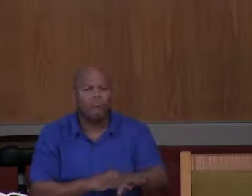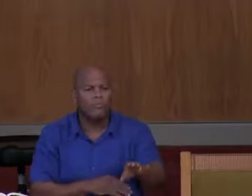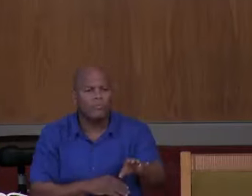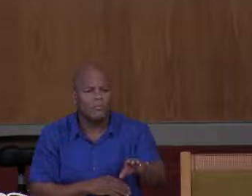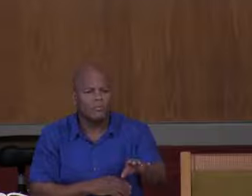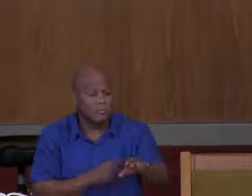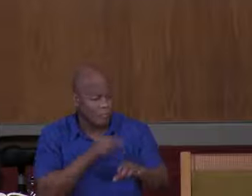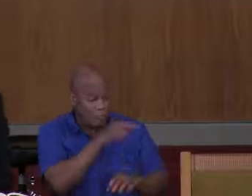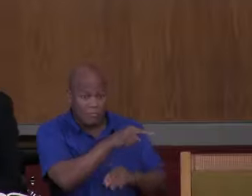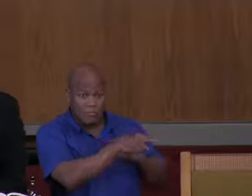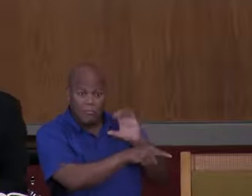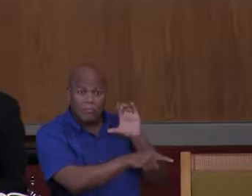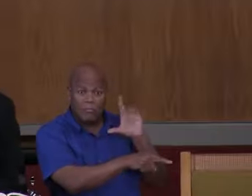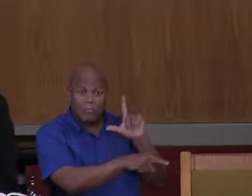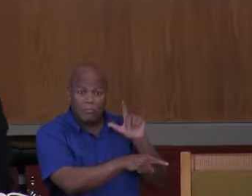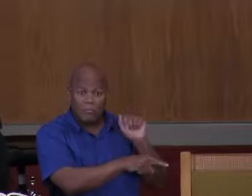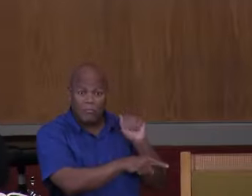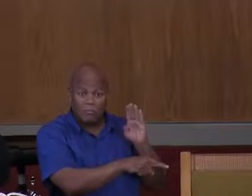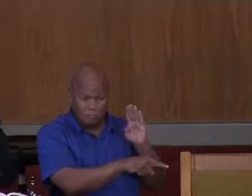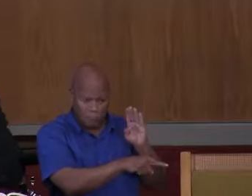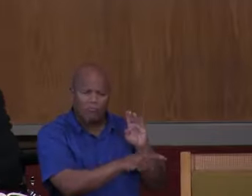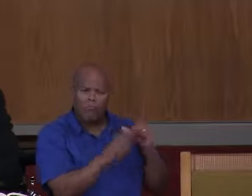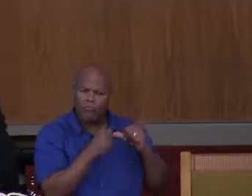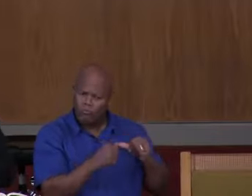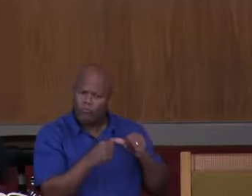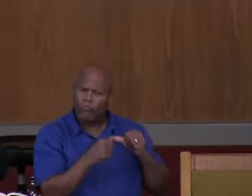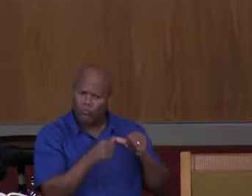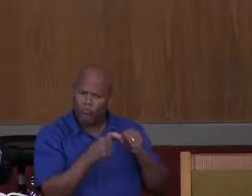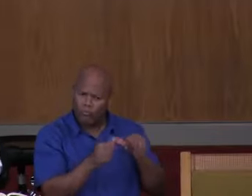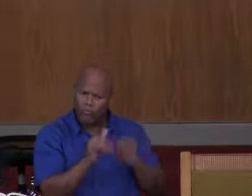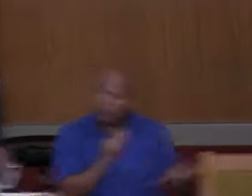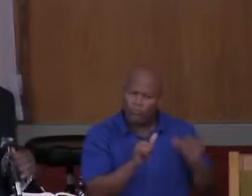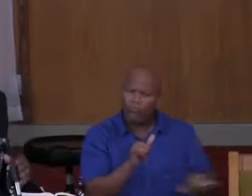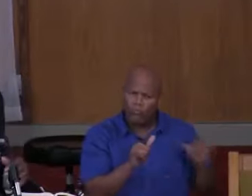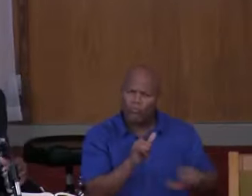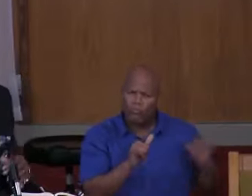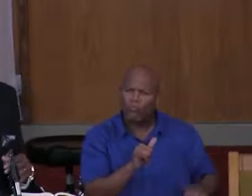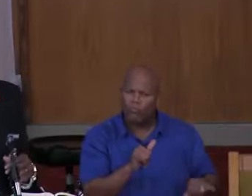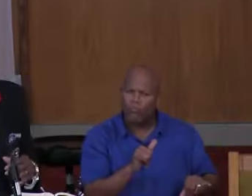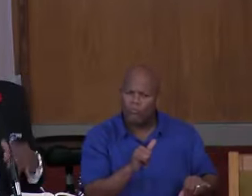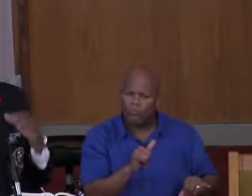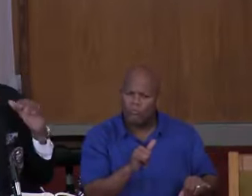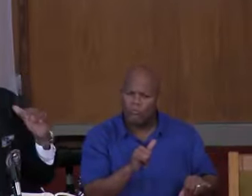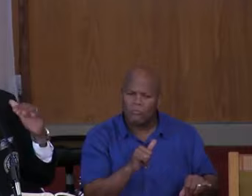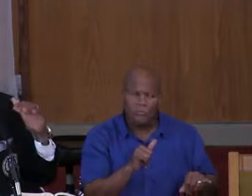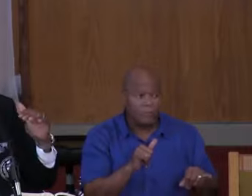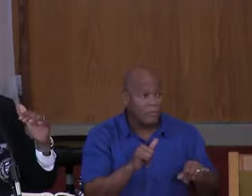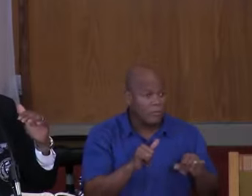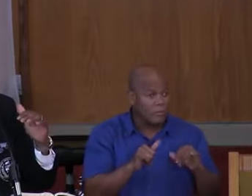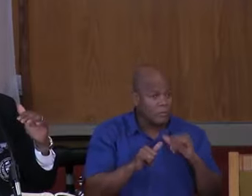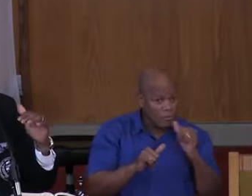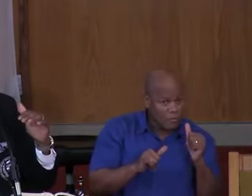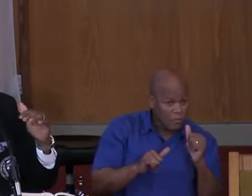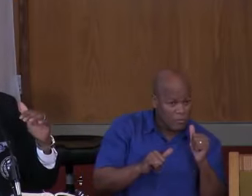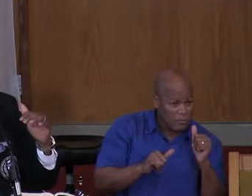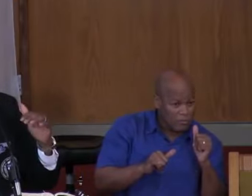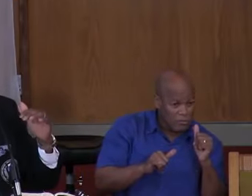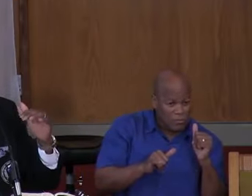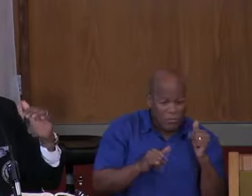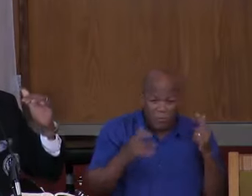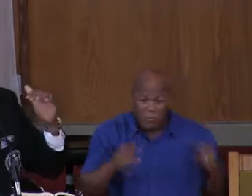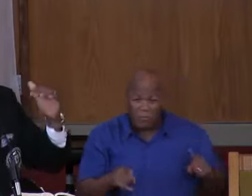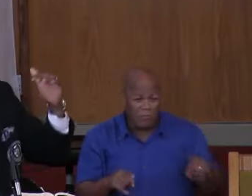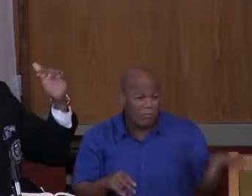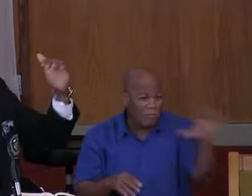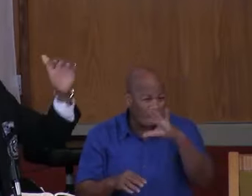Caleb was consistent. And if nothing else, I pray that God grow us in